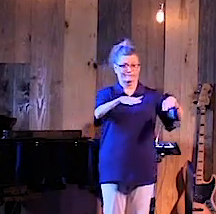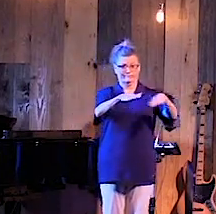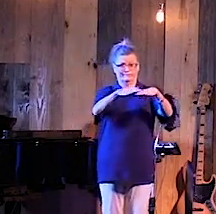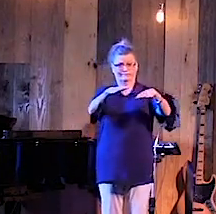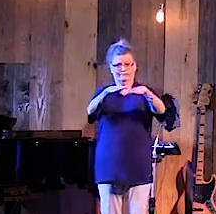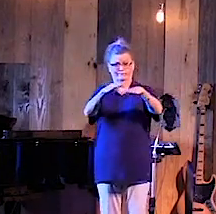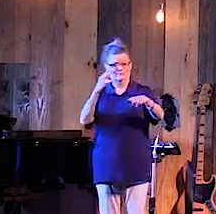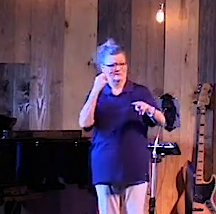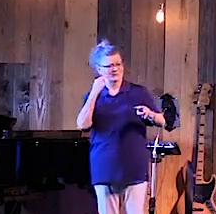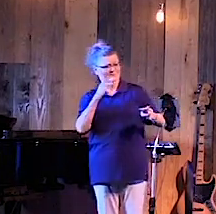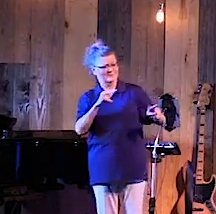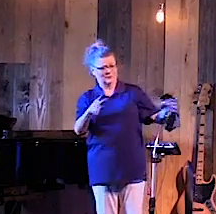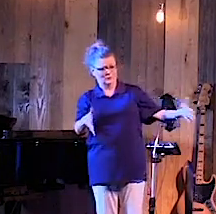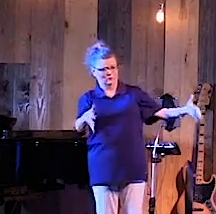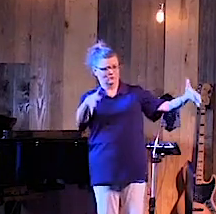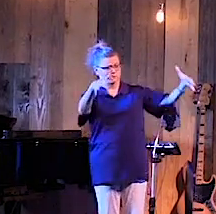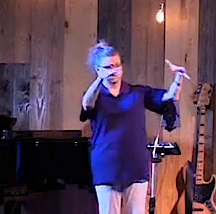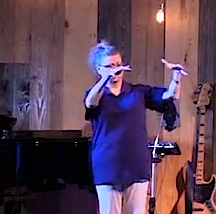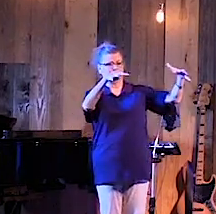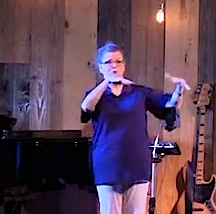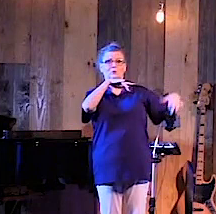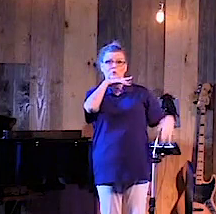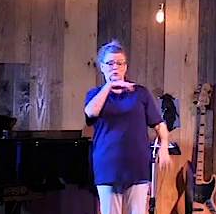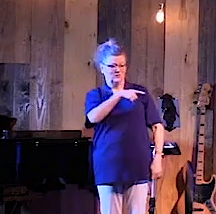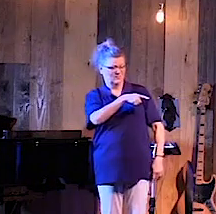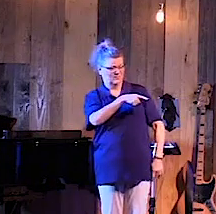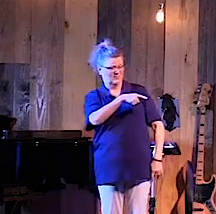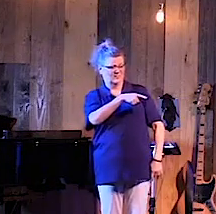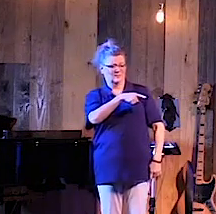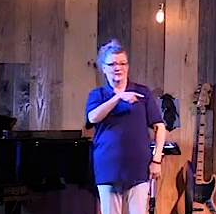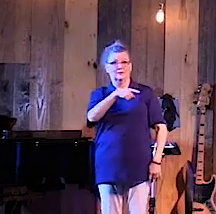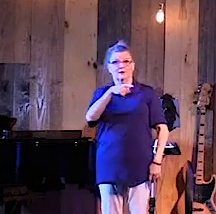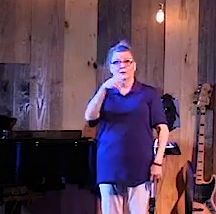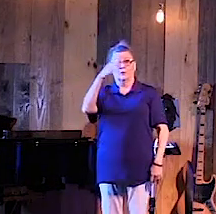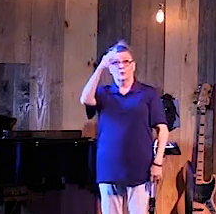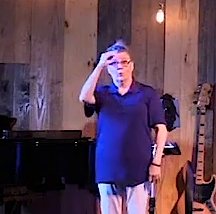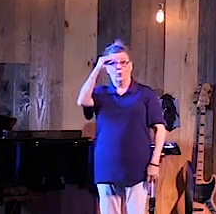next to a freshly dug grave. And his little boy